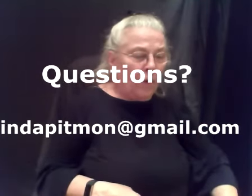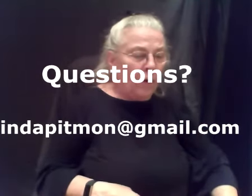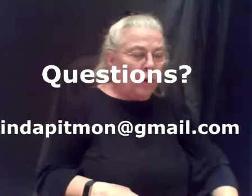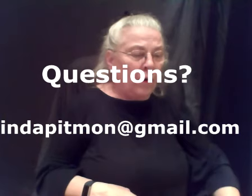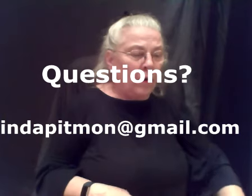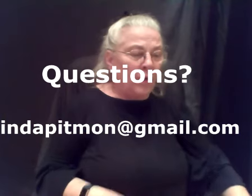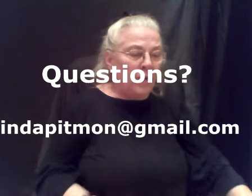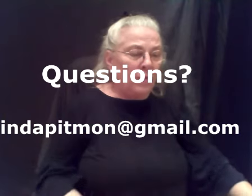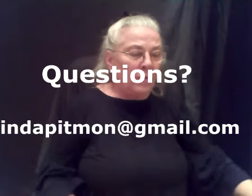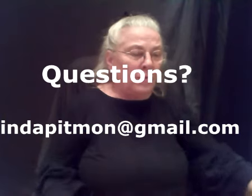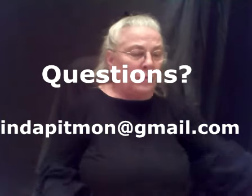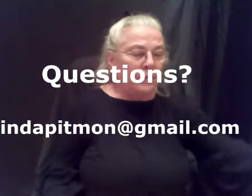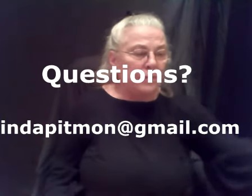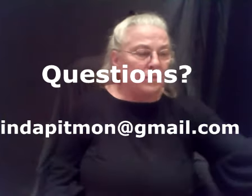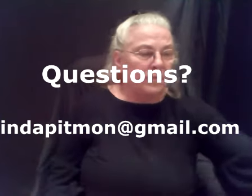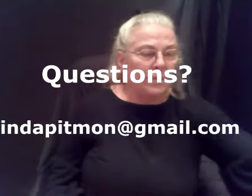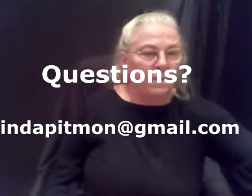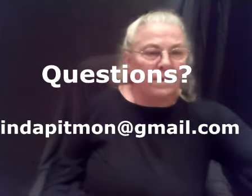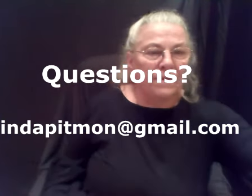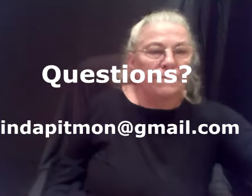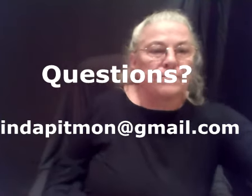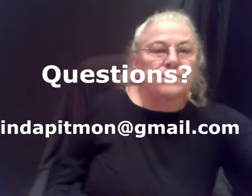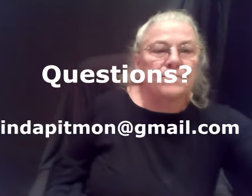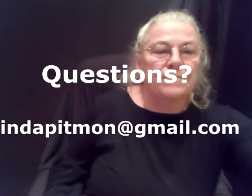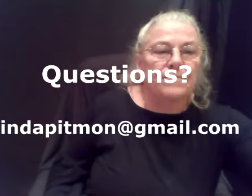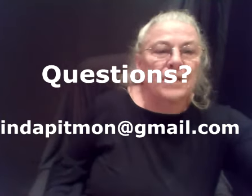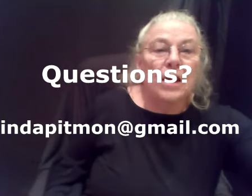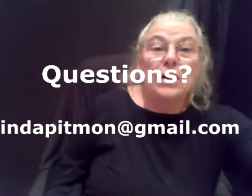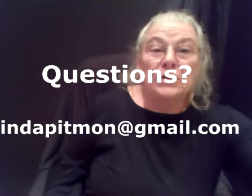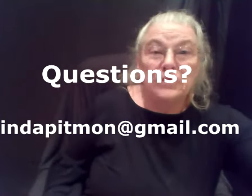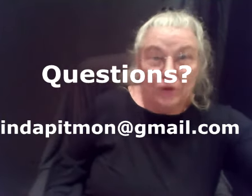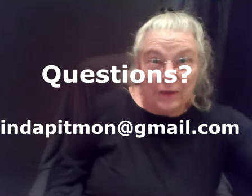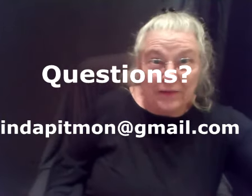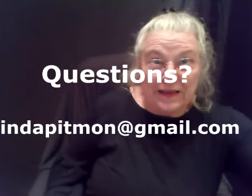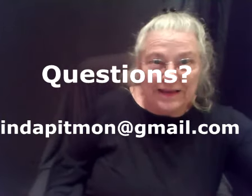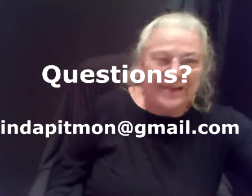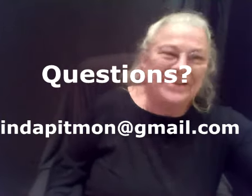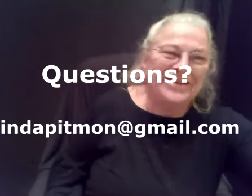Lord? Sorry about the ending.